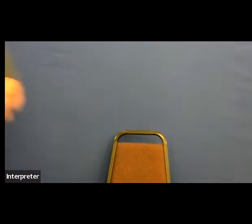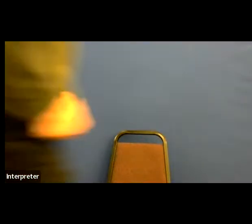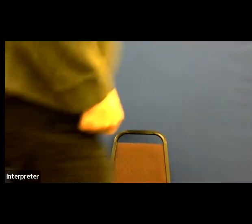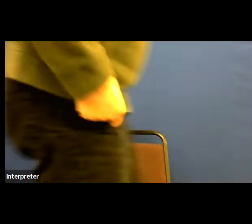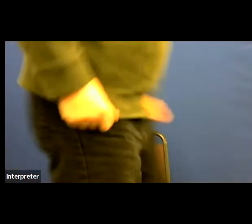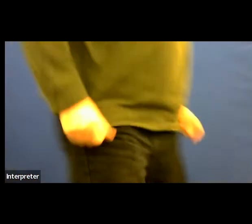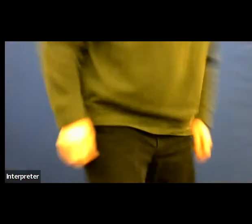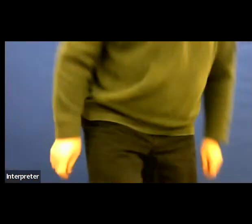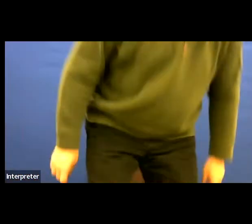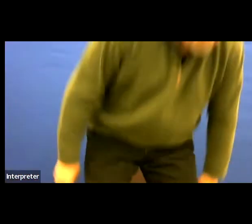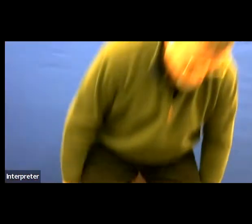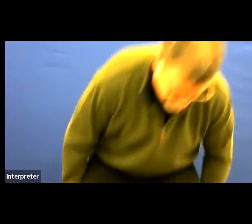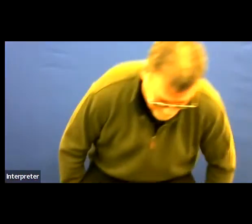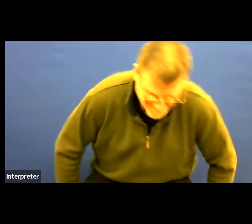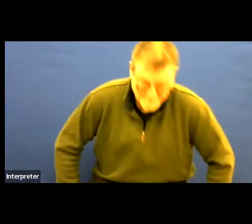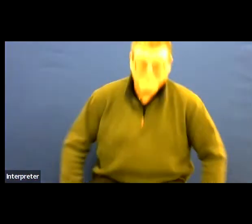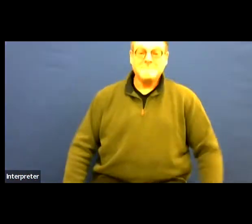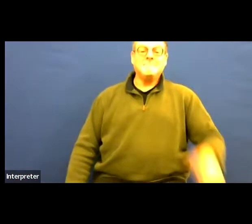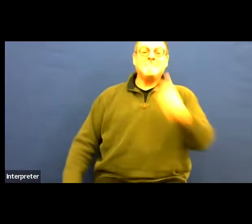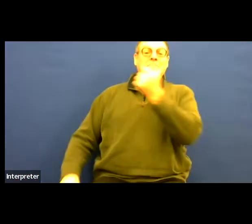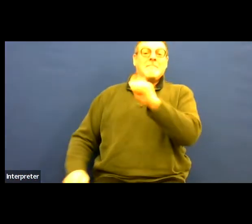Anyone else?